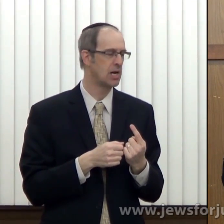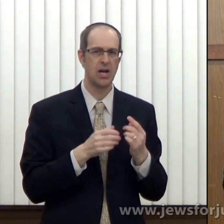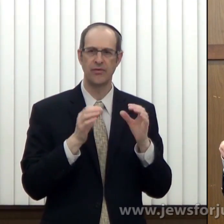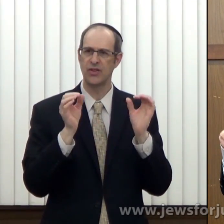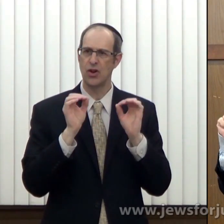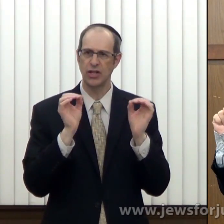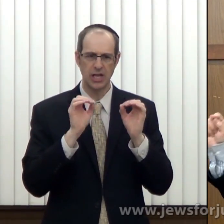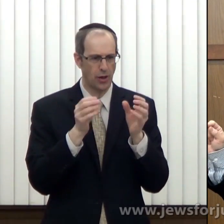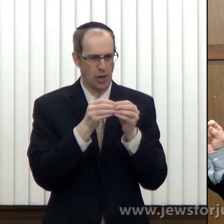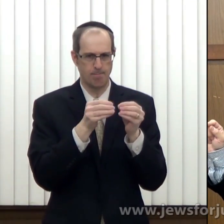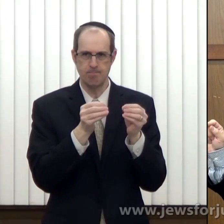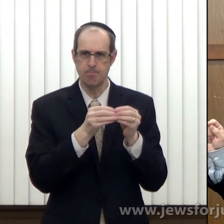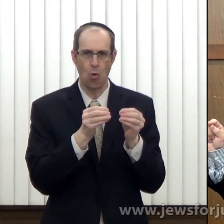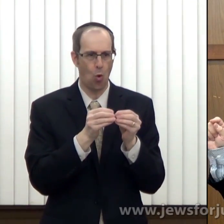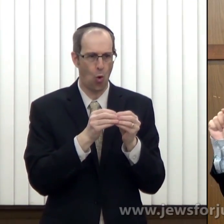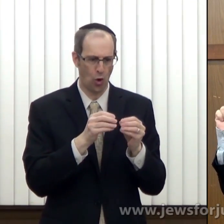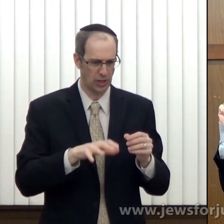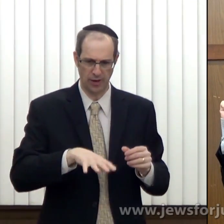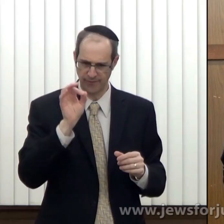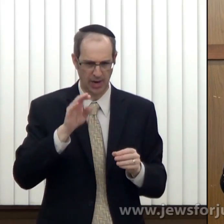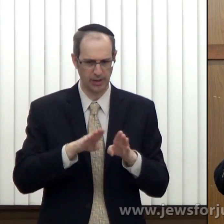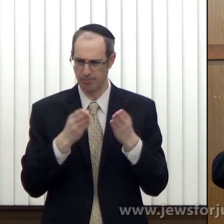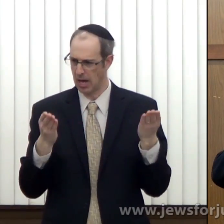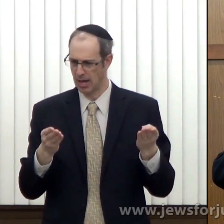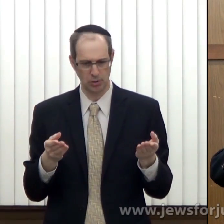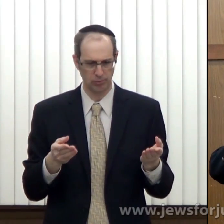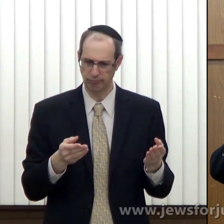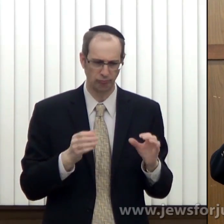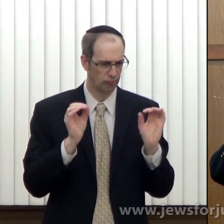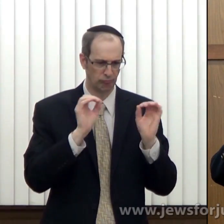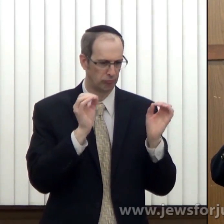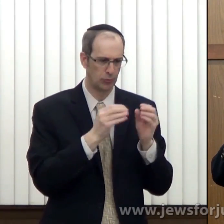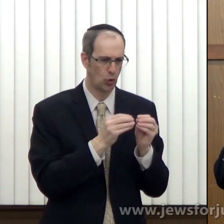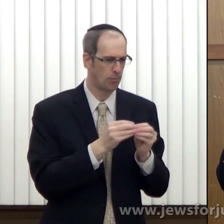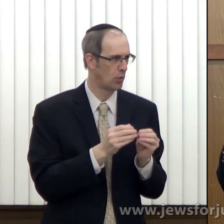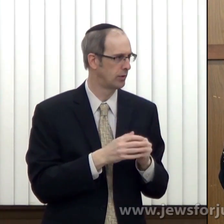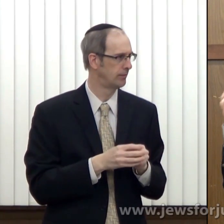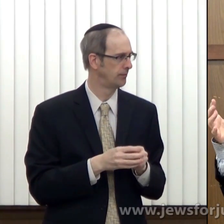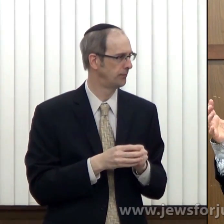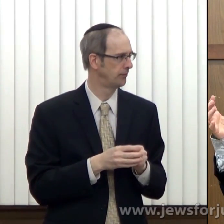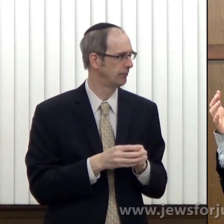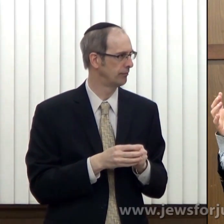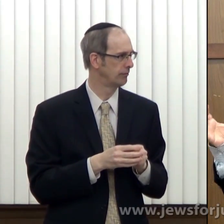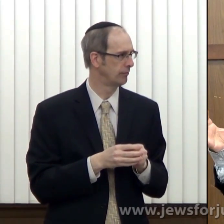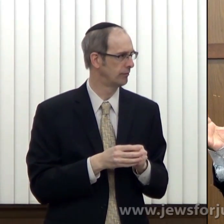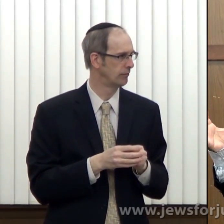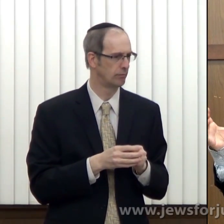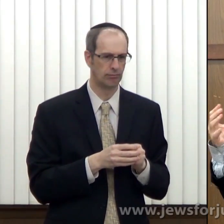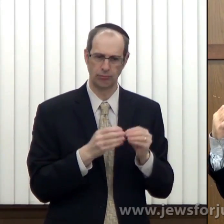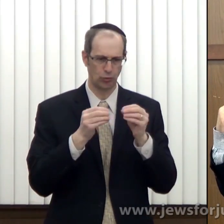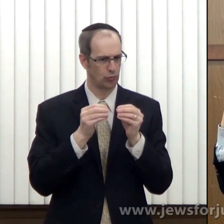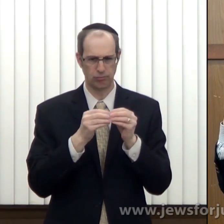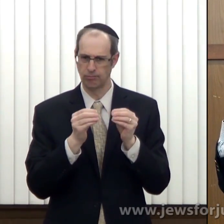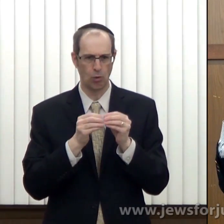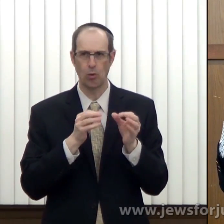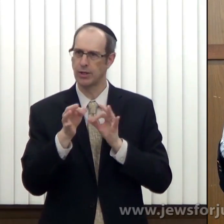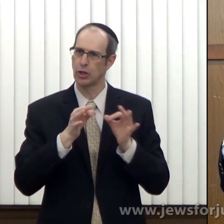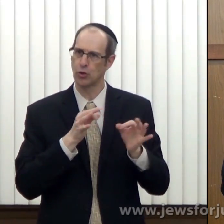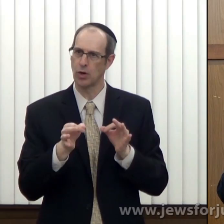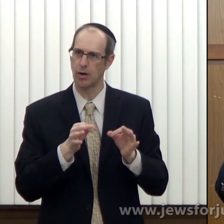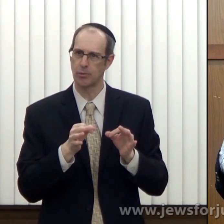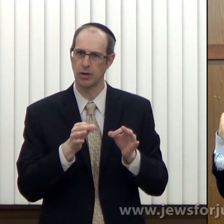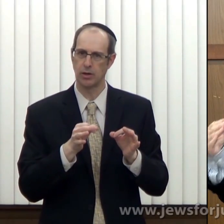nothing else in the Bible. There is not one other description in the Bible of